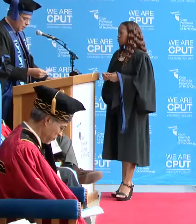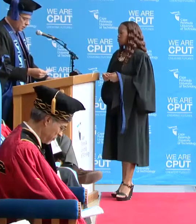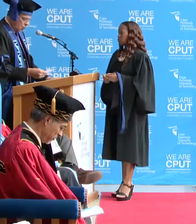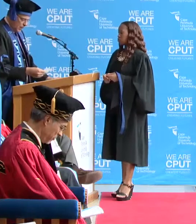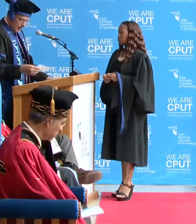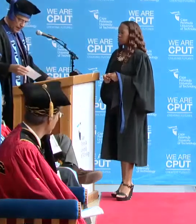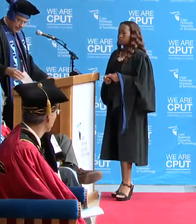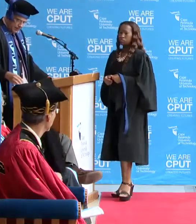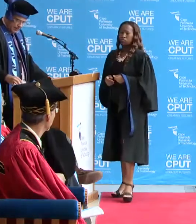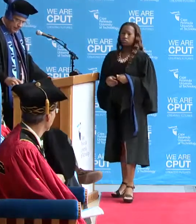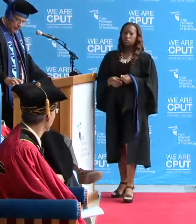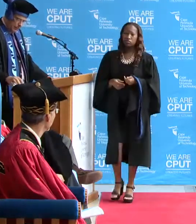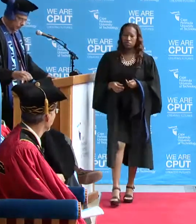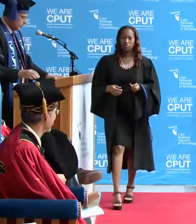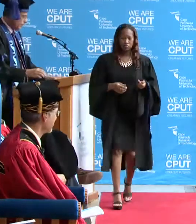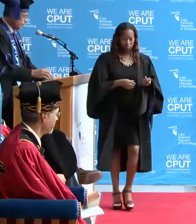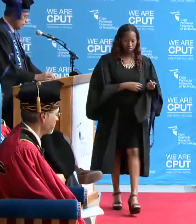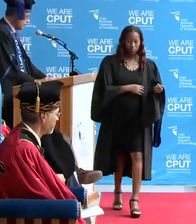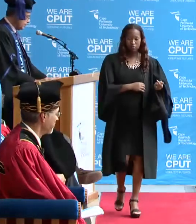Zonke Koki.